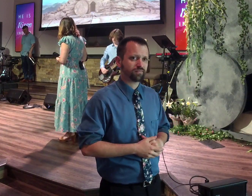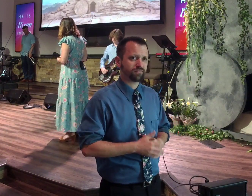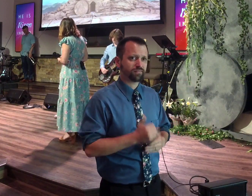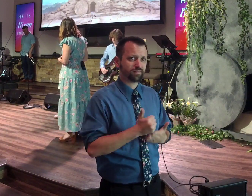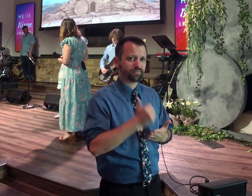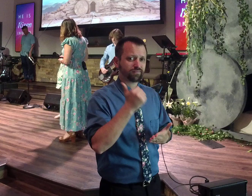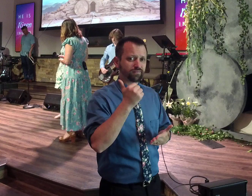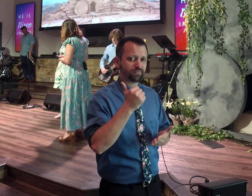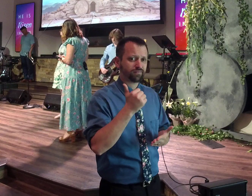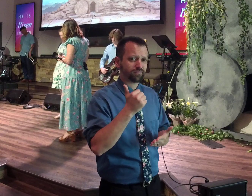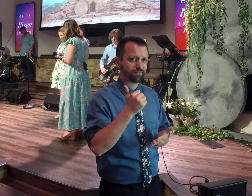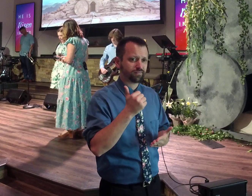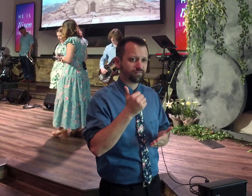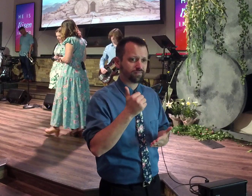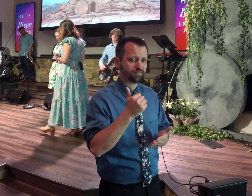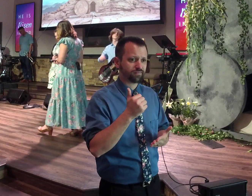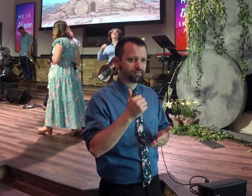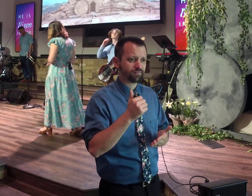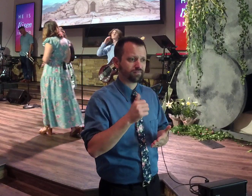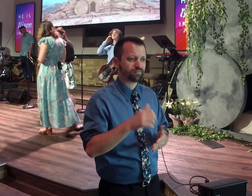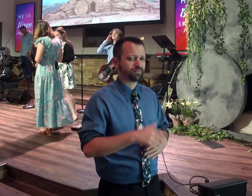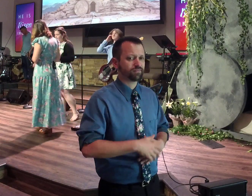Amen.